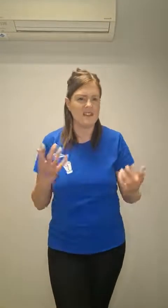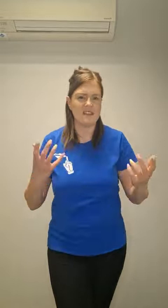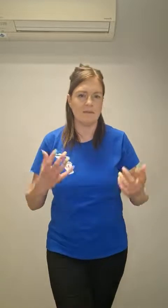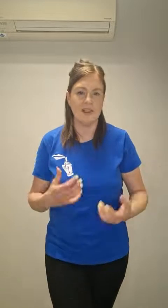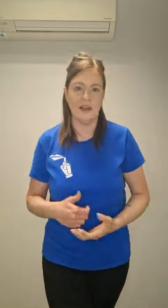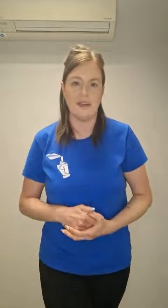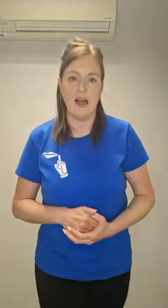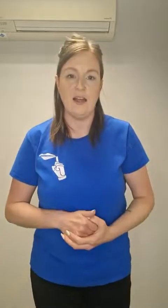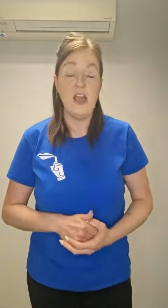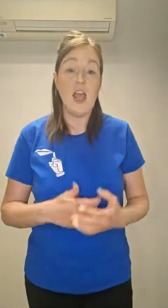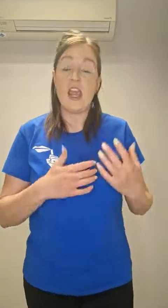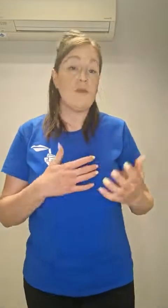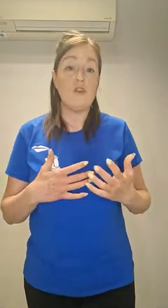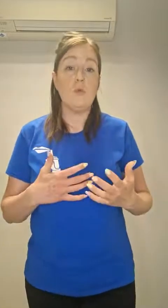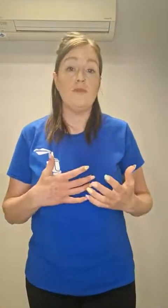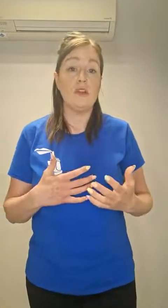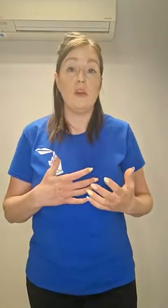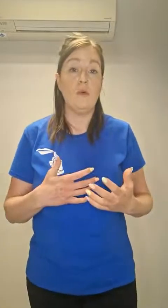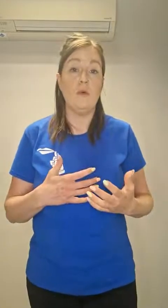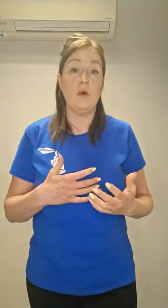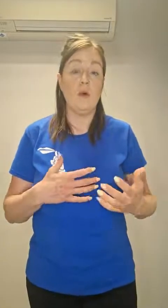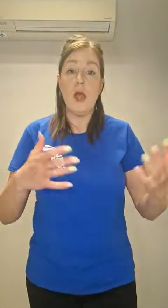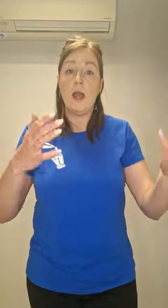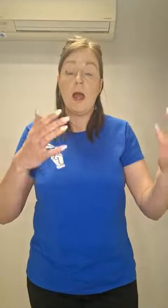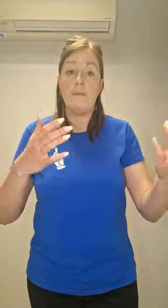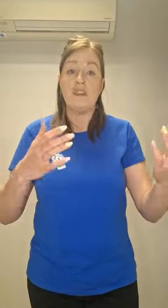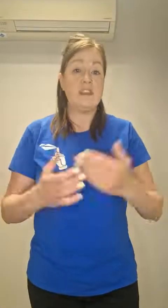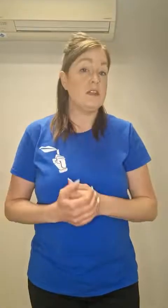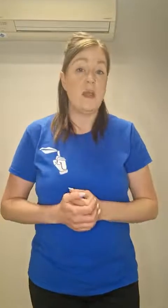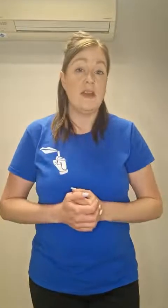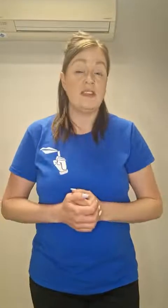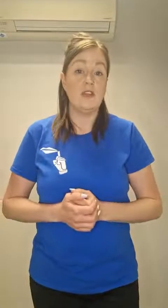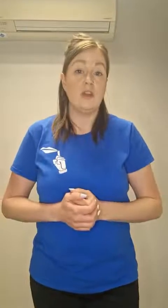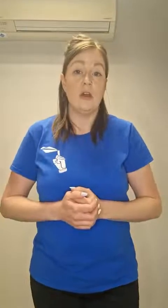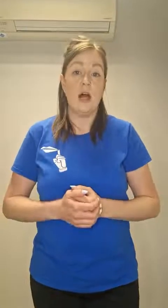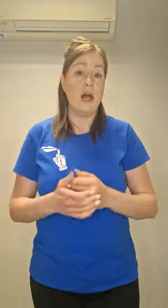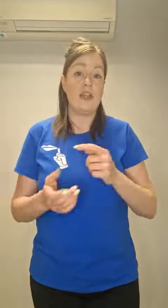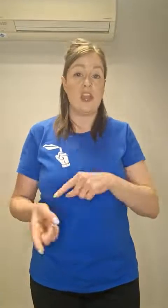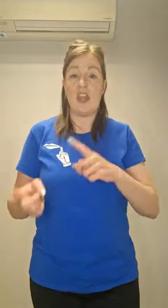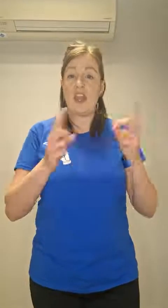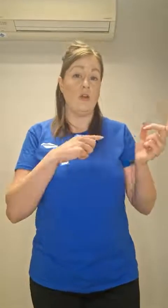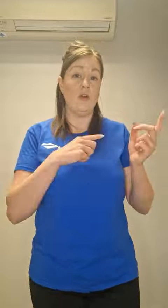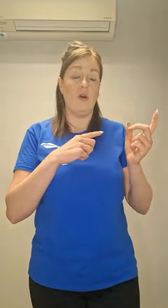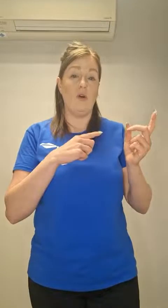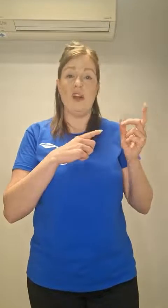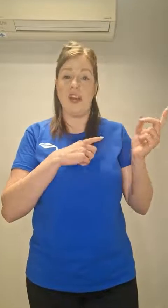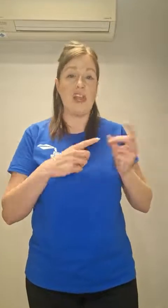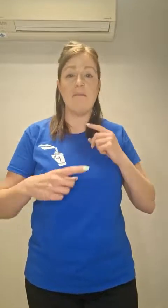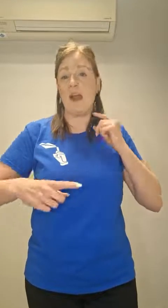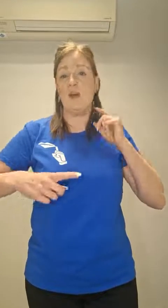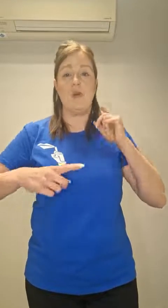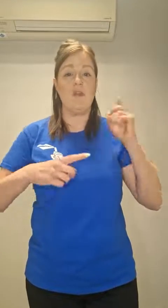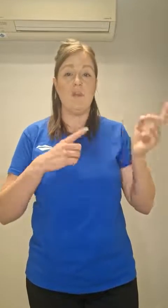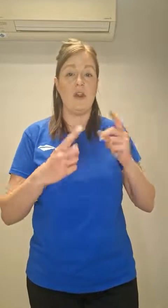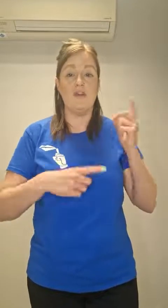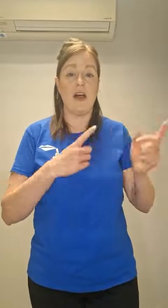something like that. If you want to know more, send me a message, either here on an email or on one of our